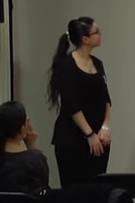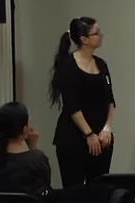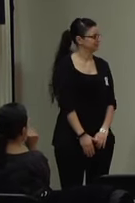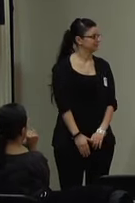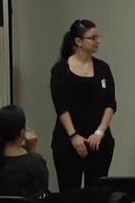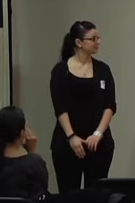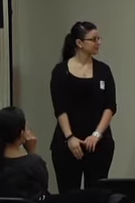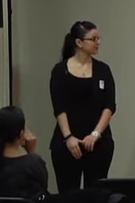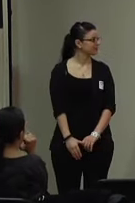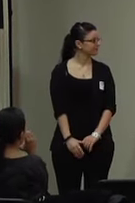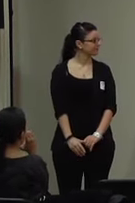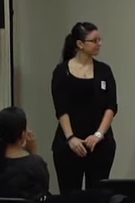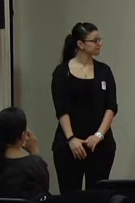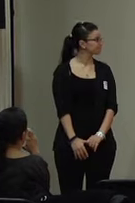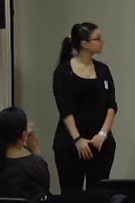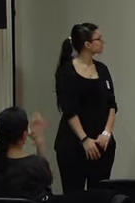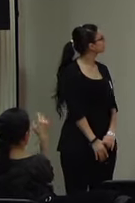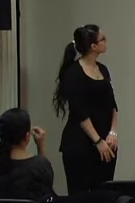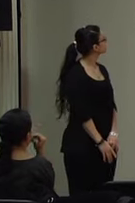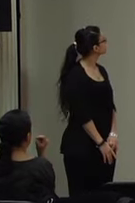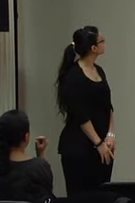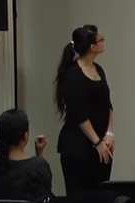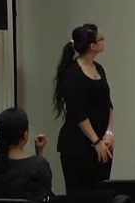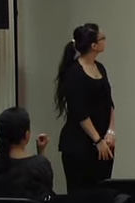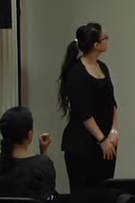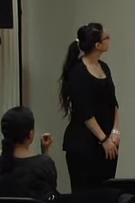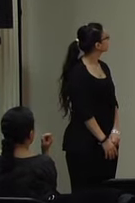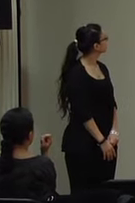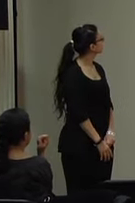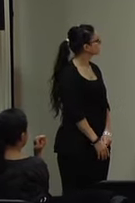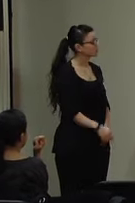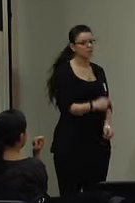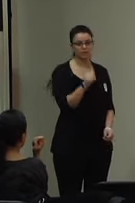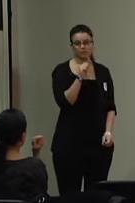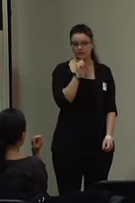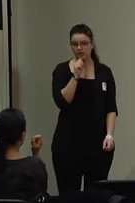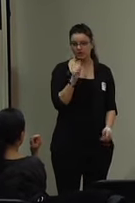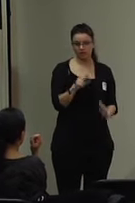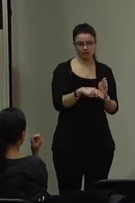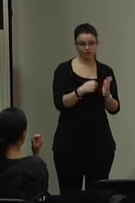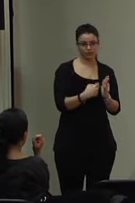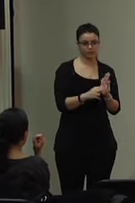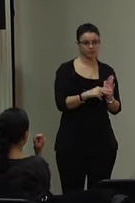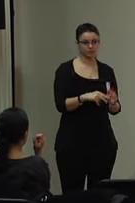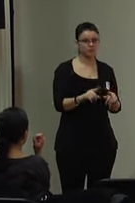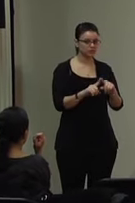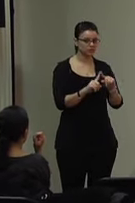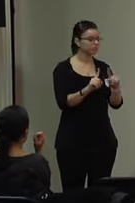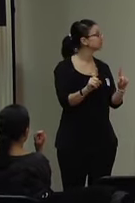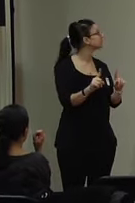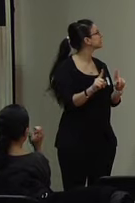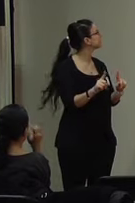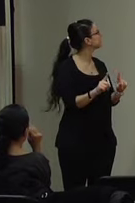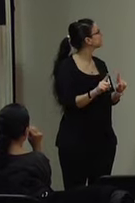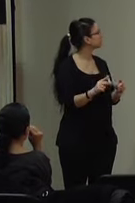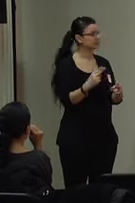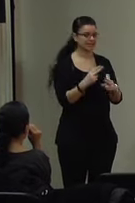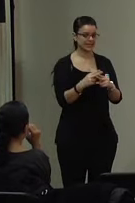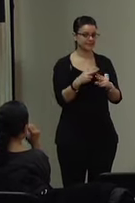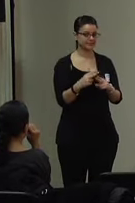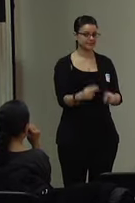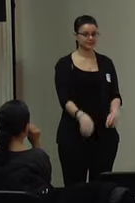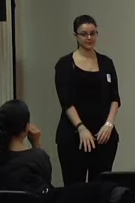have a Vitamix or a Blendtec, you can make your own nut cream, but a lot of us don't have those things. So you can, there's a product called Mimicream, which is a nut-based cream,